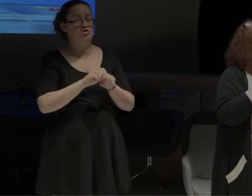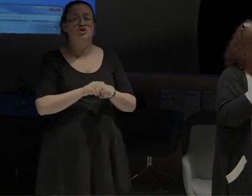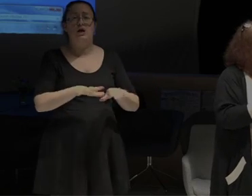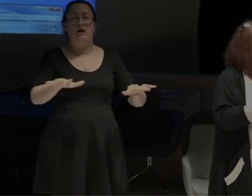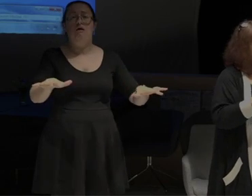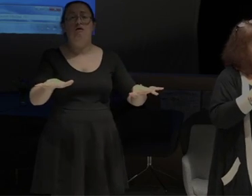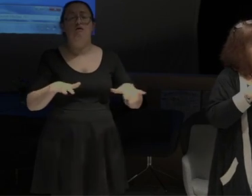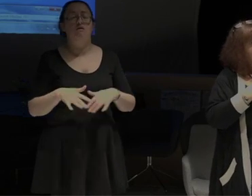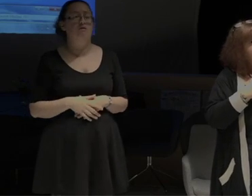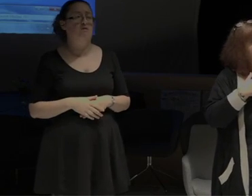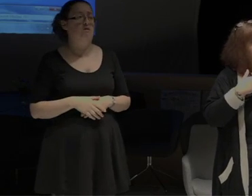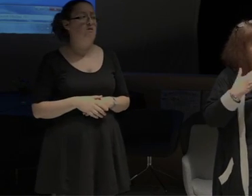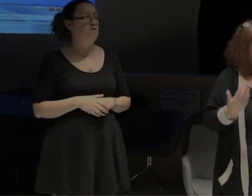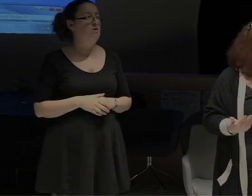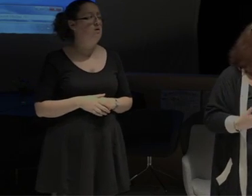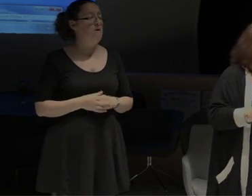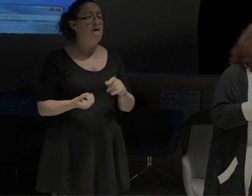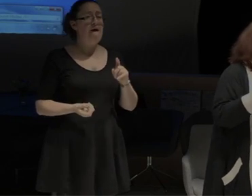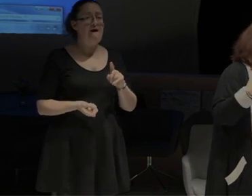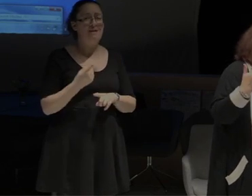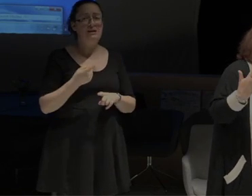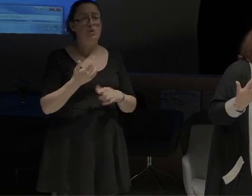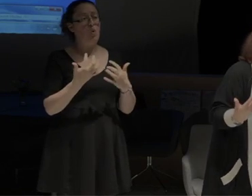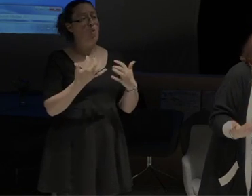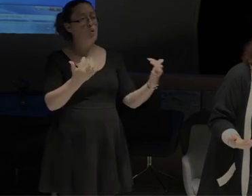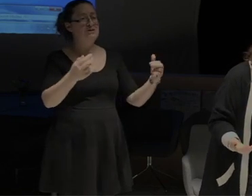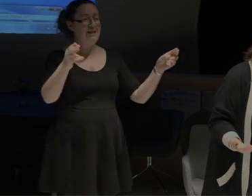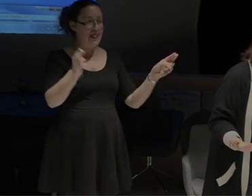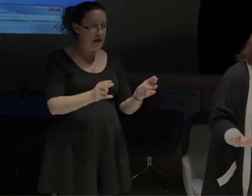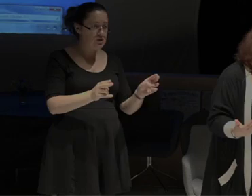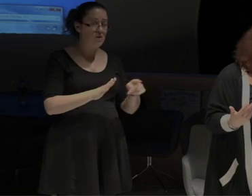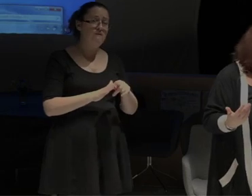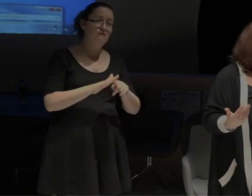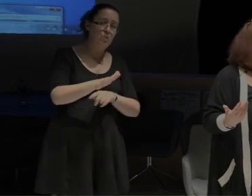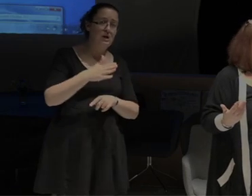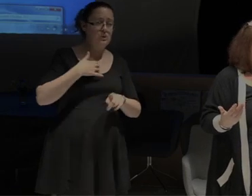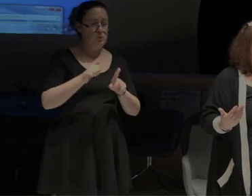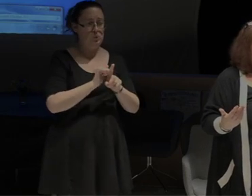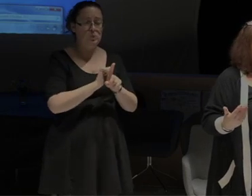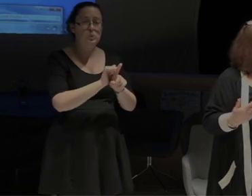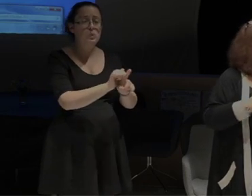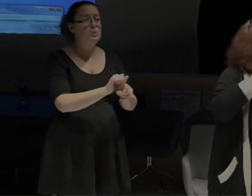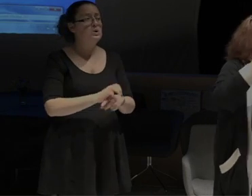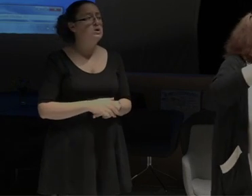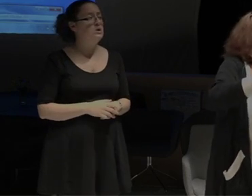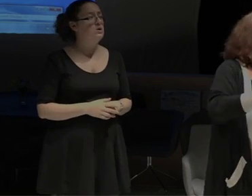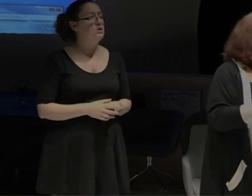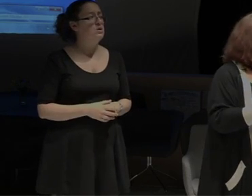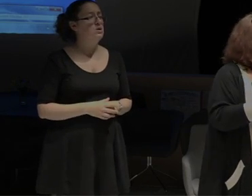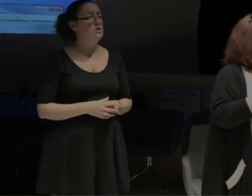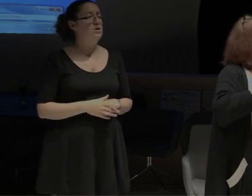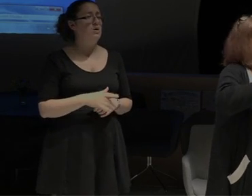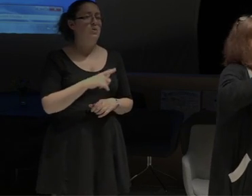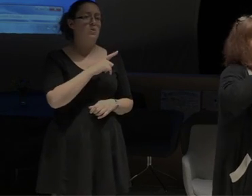I think the events that perhaps attracted the least audience are the ones we need to do the most work on, in all honesty, because they're not